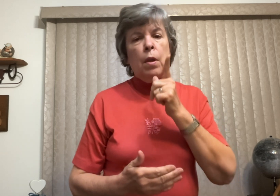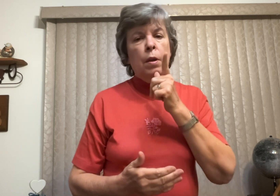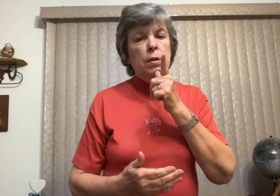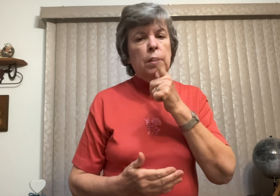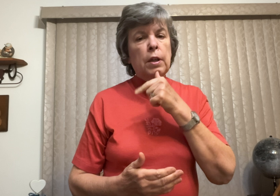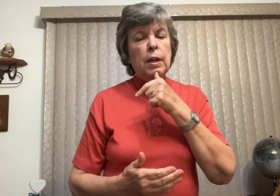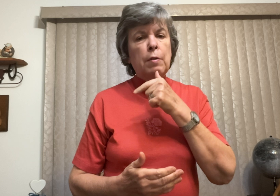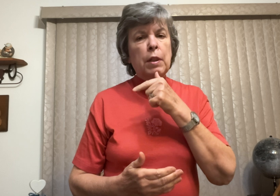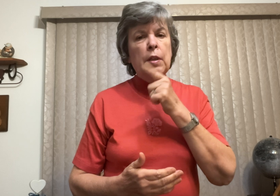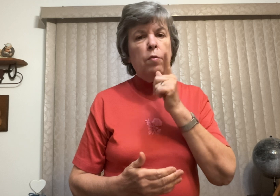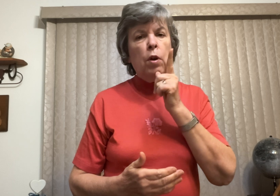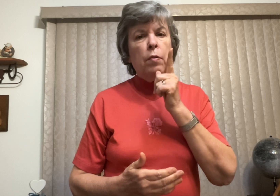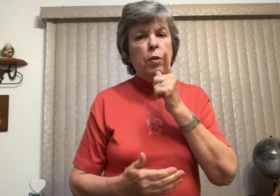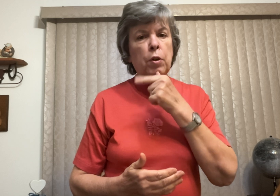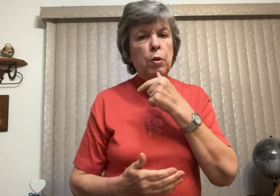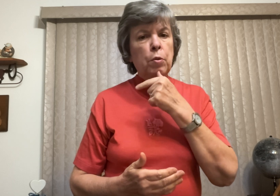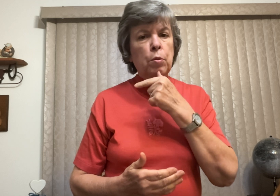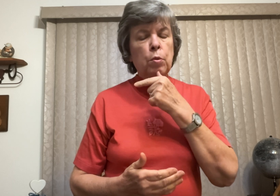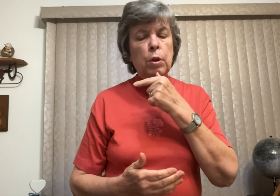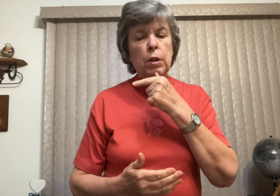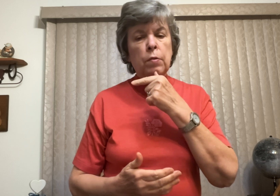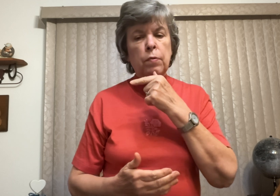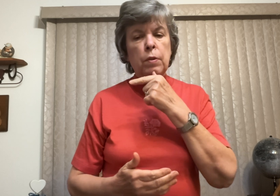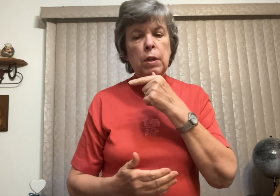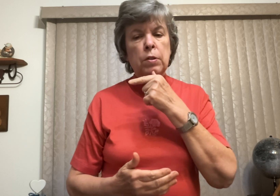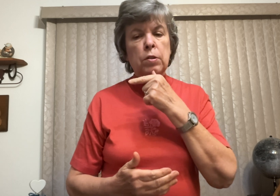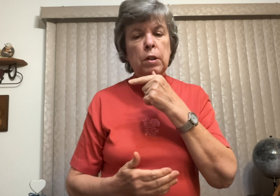And again, I would leave off the who if necessary.